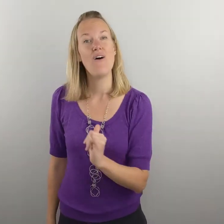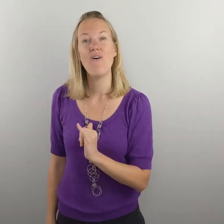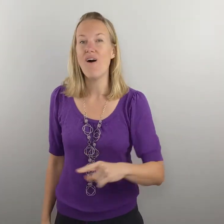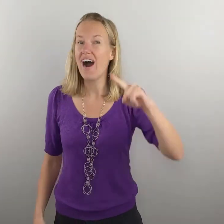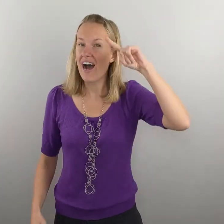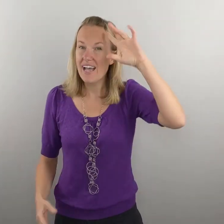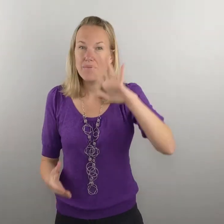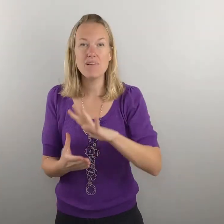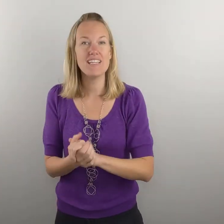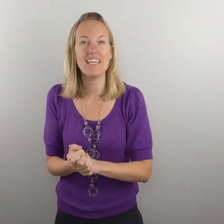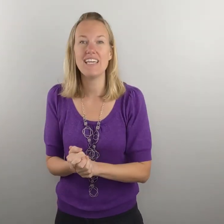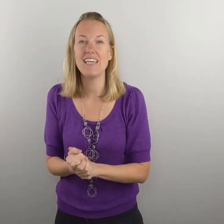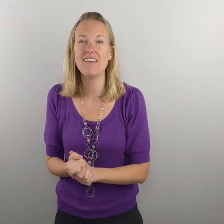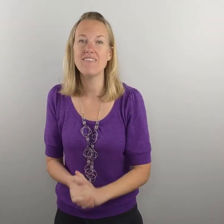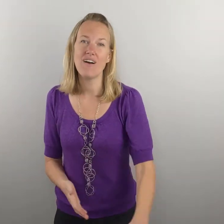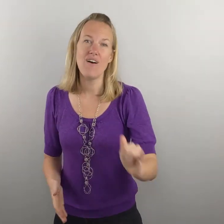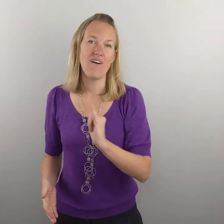Oh, I believe